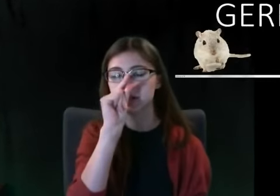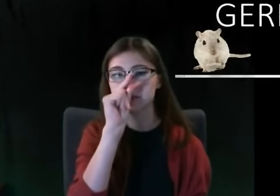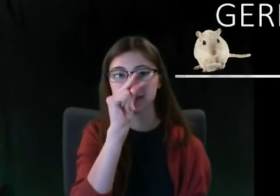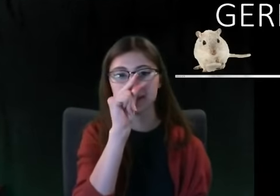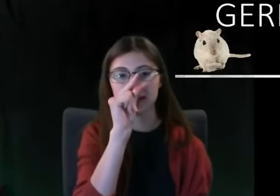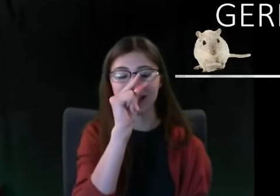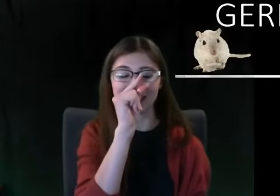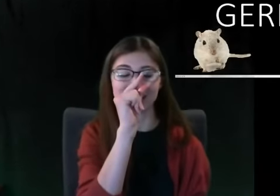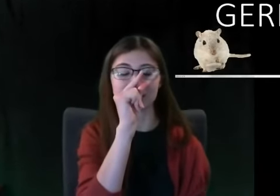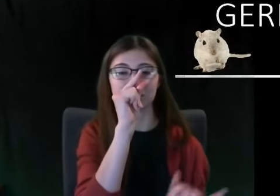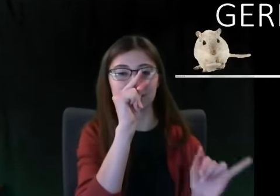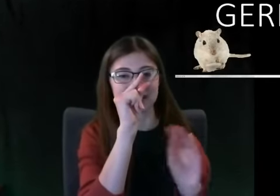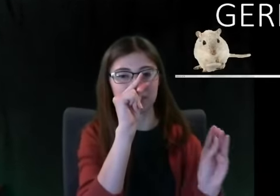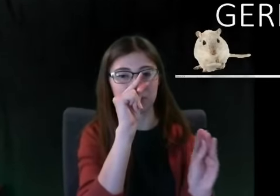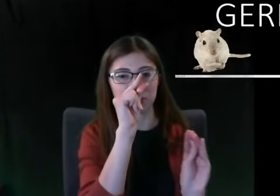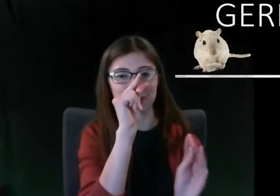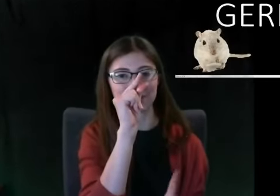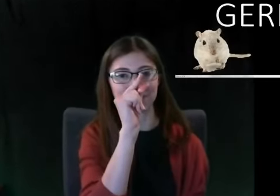nose and do the same movement.